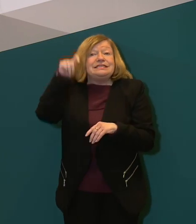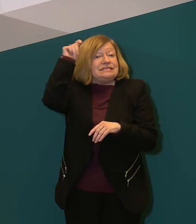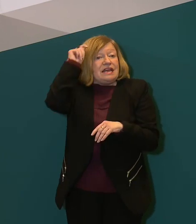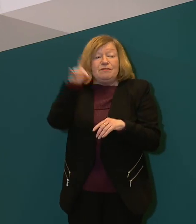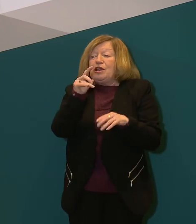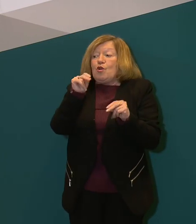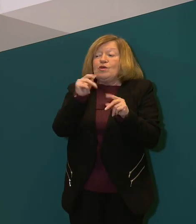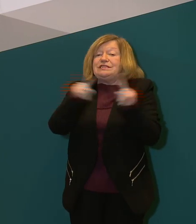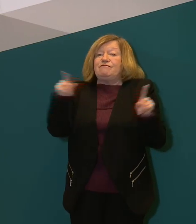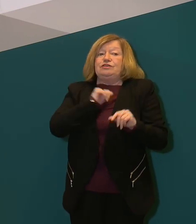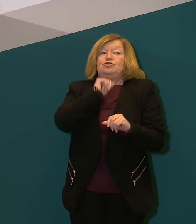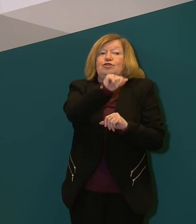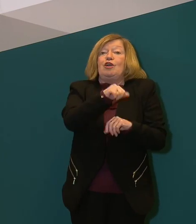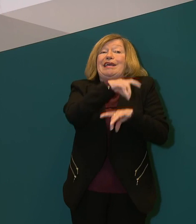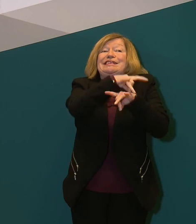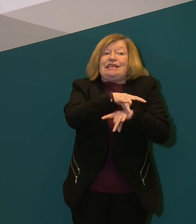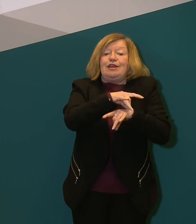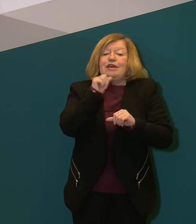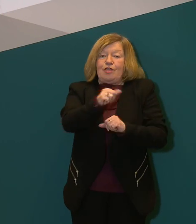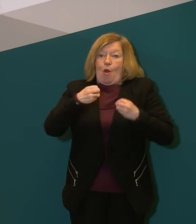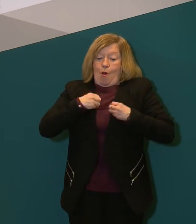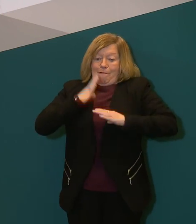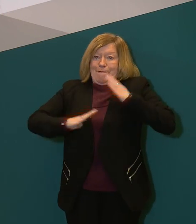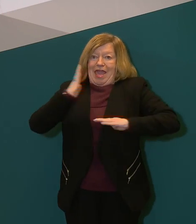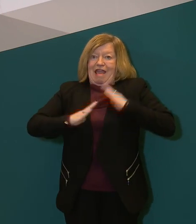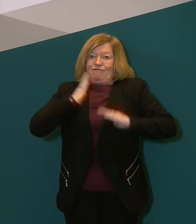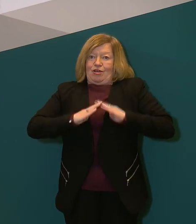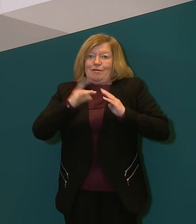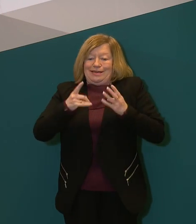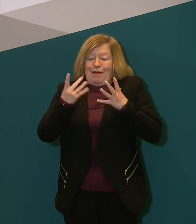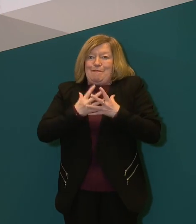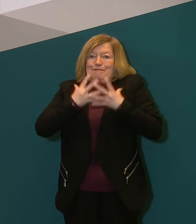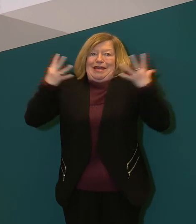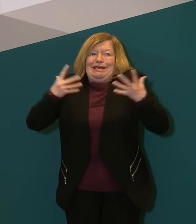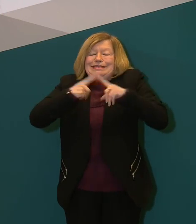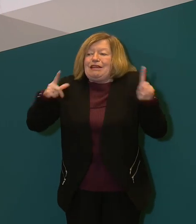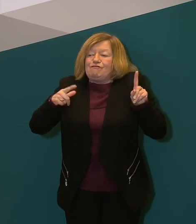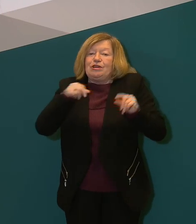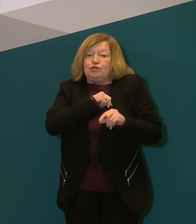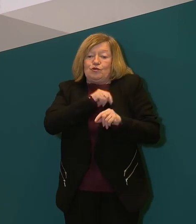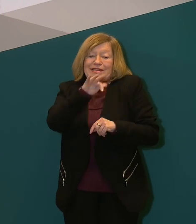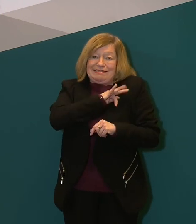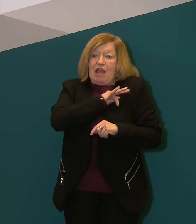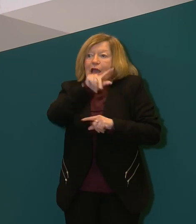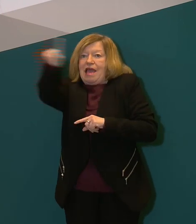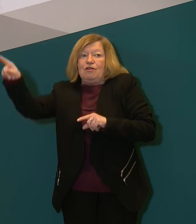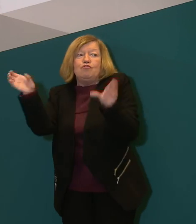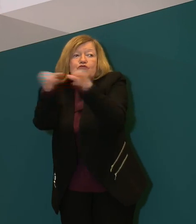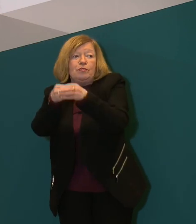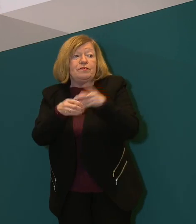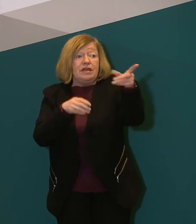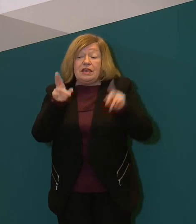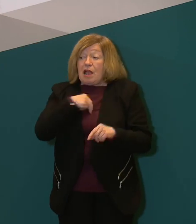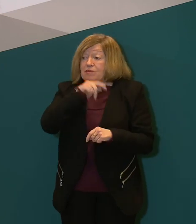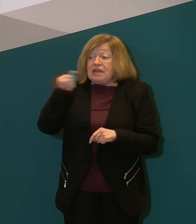or no difference to their clinical state. It's their behaviours will actually make a difference to themselves and to society. And can we say now,